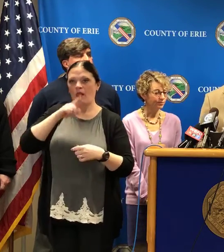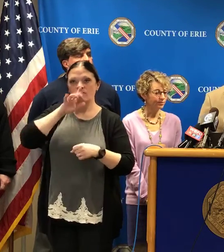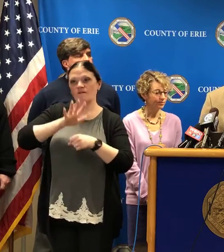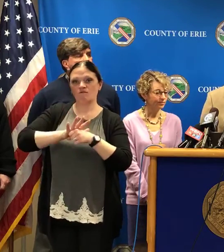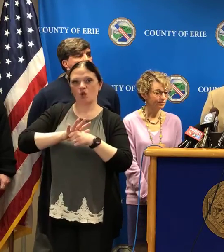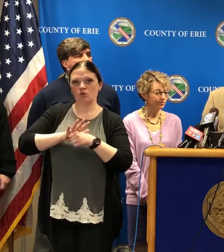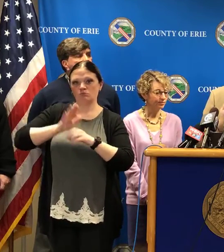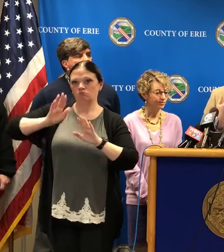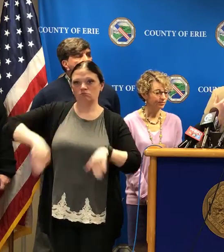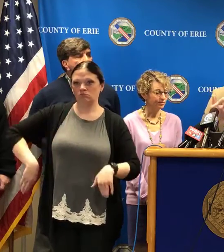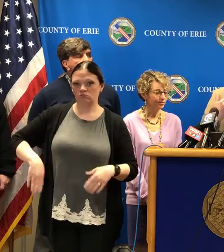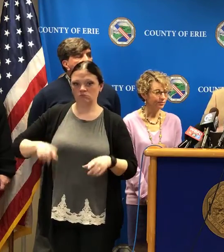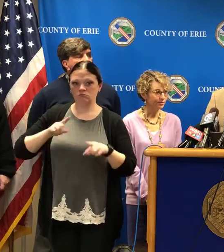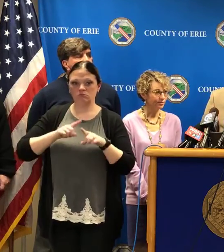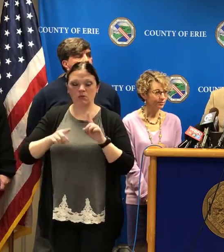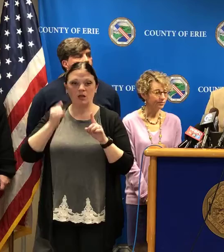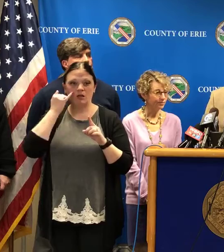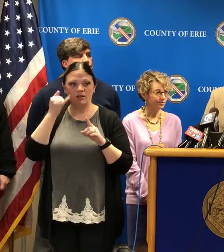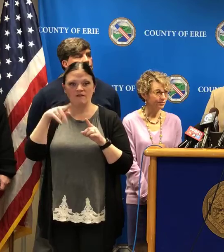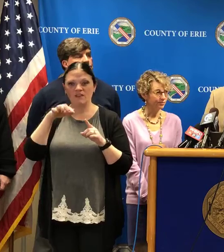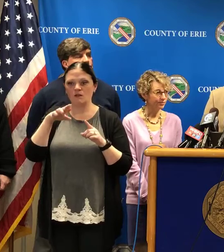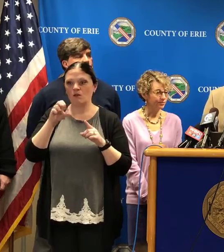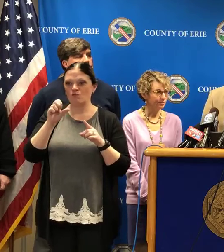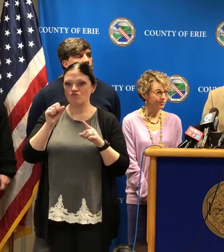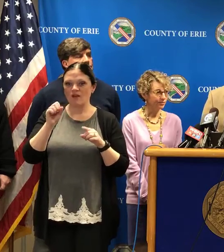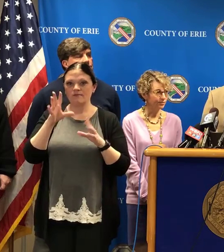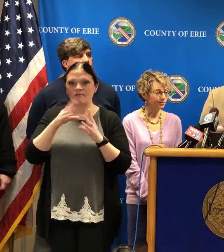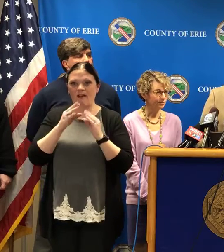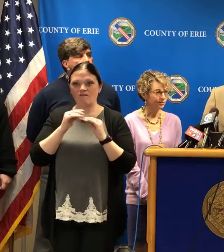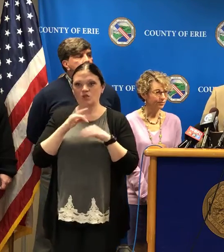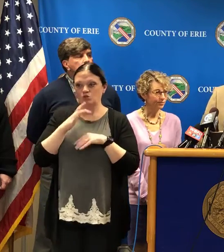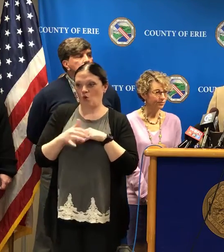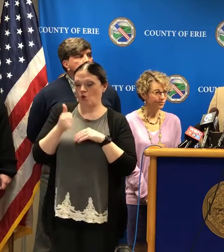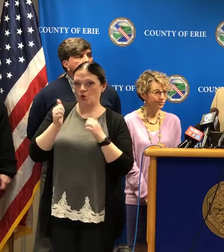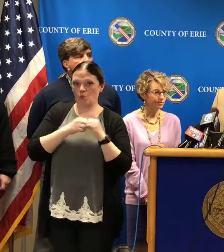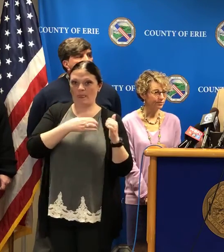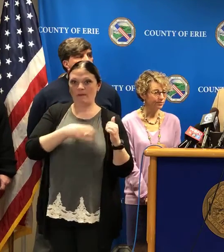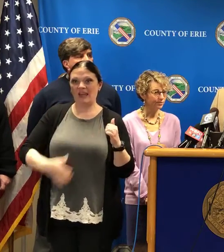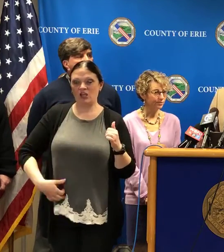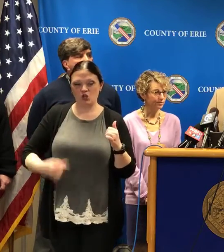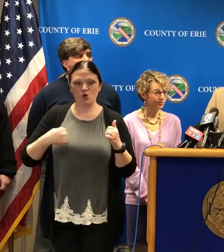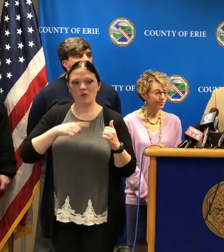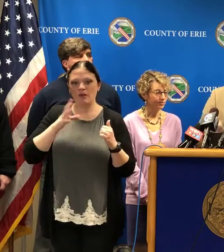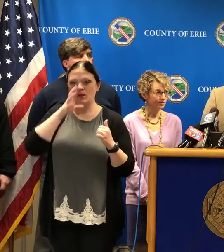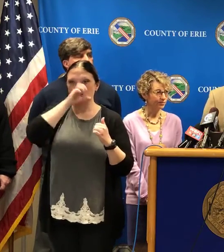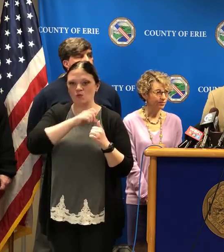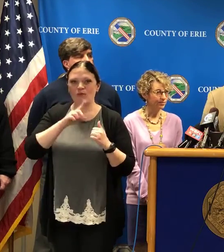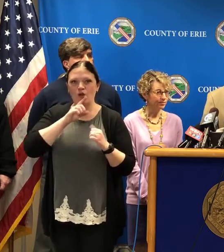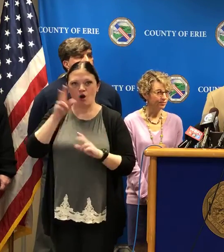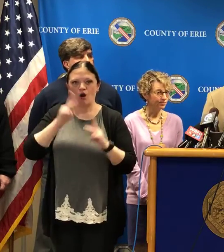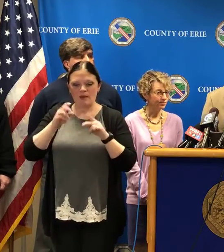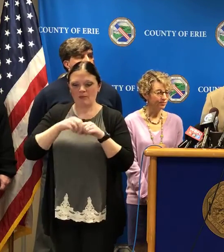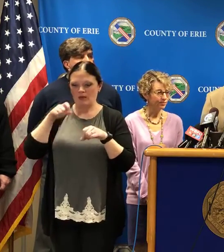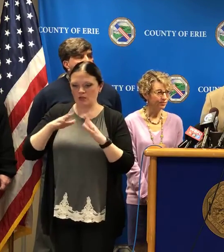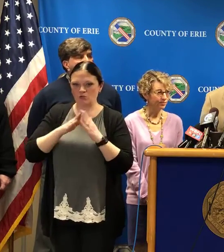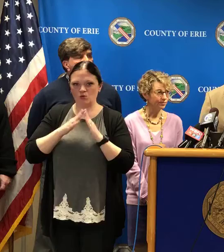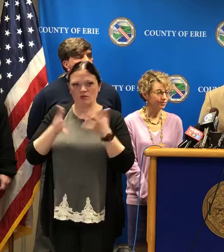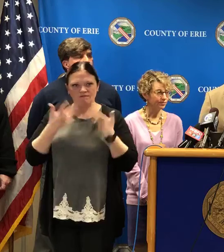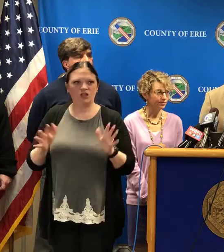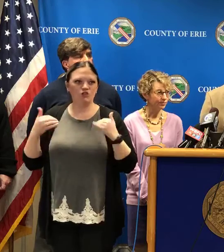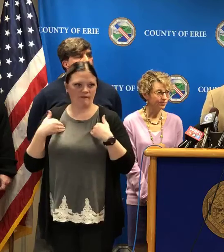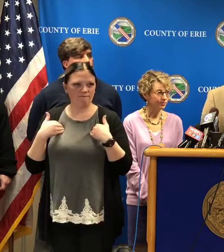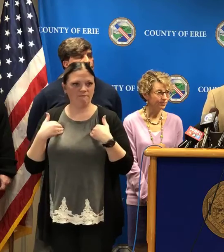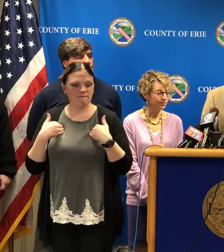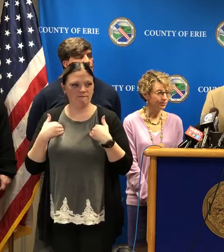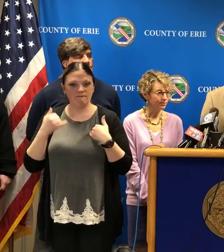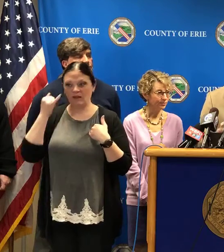but as you may have, if you were at the press conference I was at earlier with the mayor, we are going under the assumption that there are people in our community who have it. If